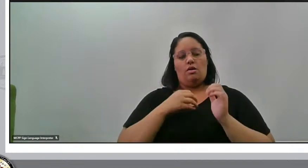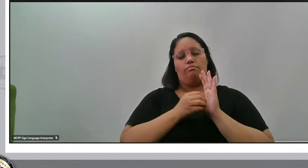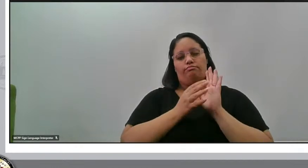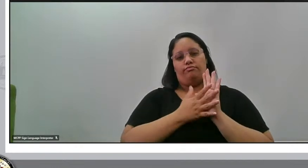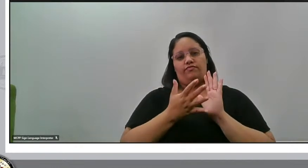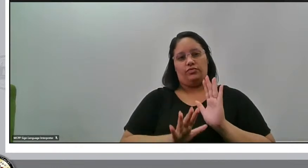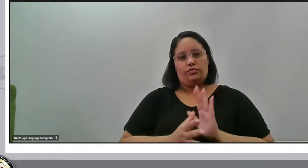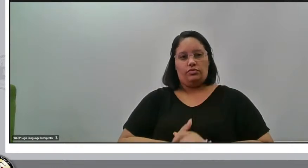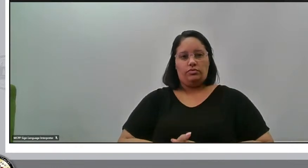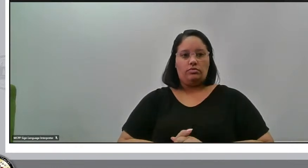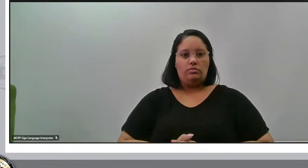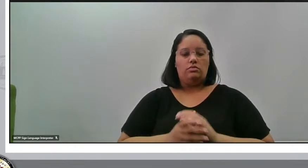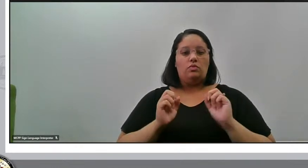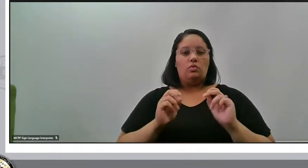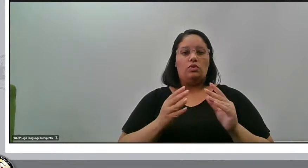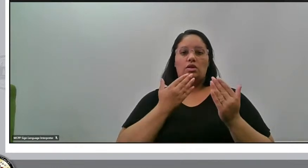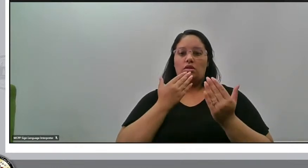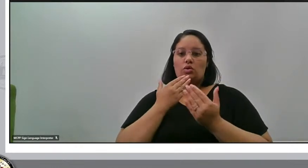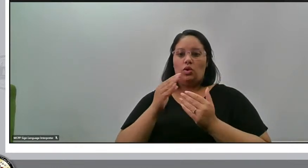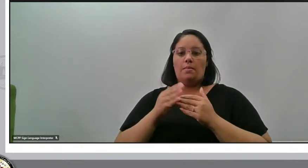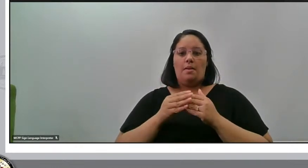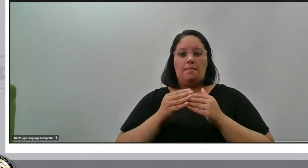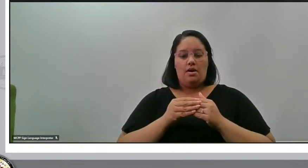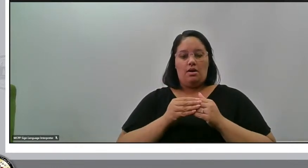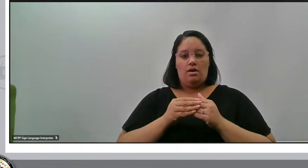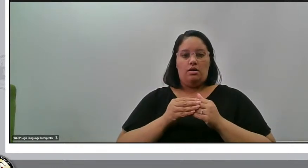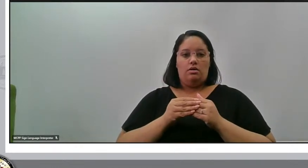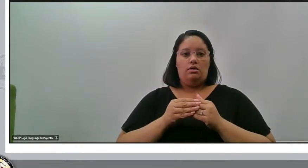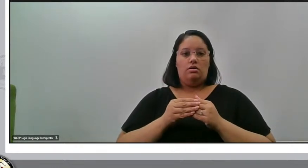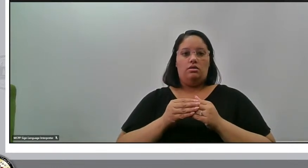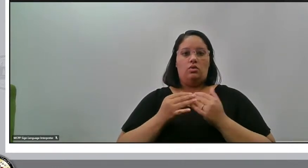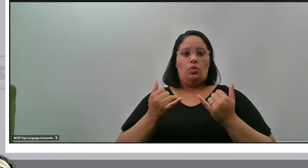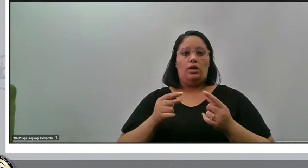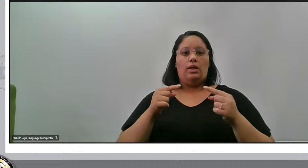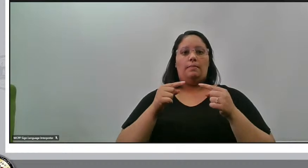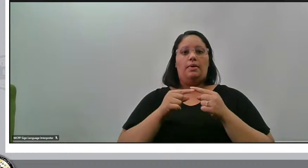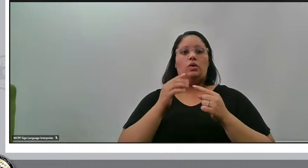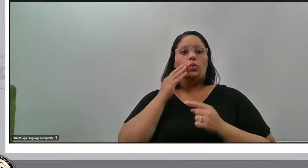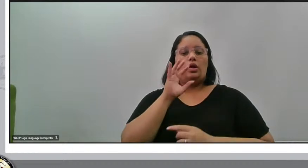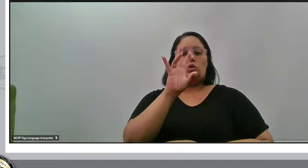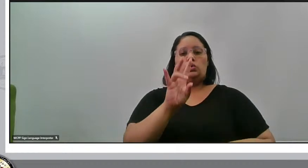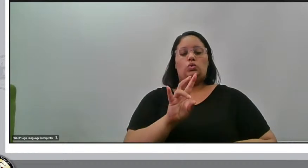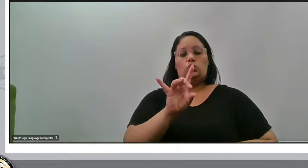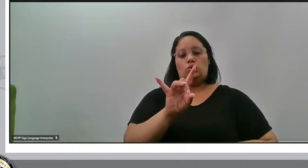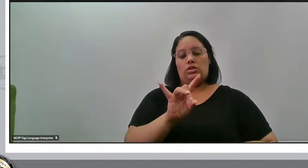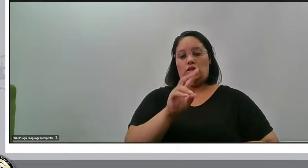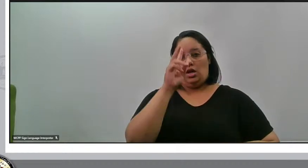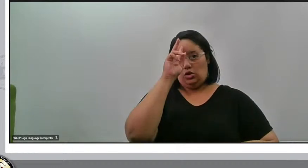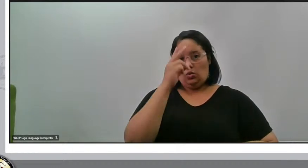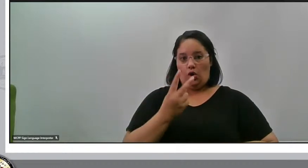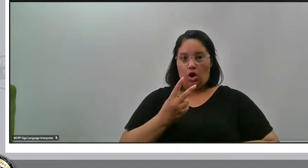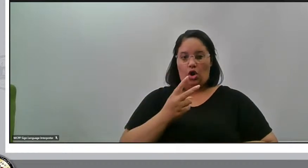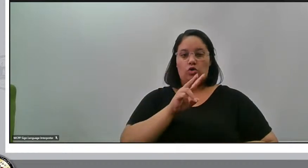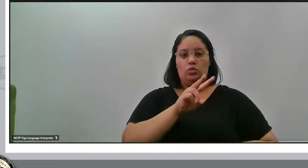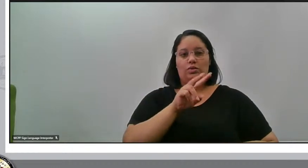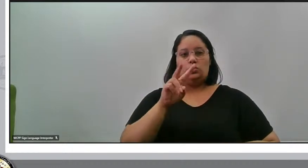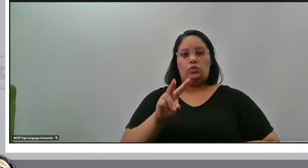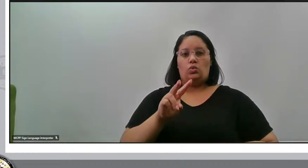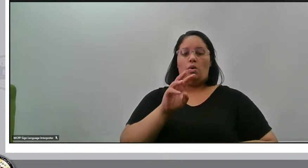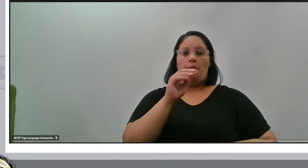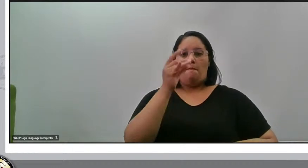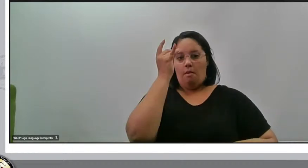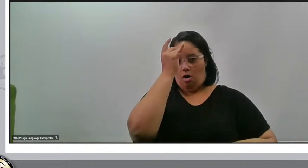Great. Thanks very much. Members, we will be meeting on Tuesday at 2 o'clock. That's the 22nd of March